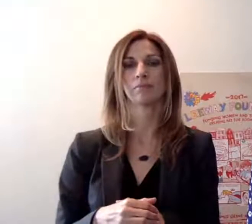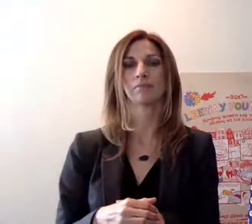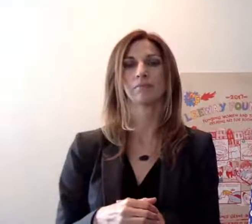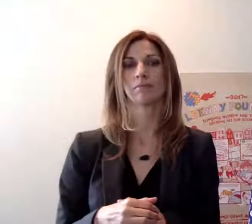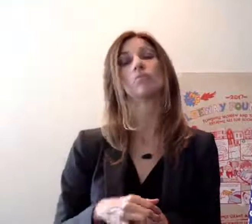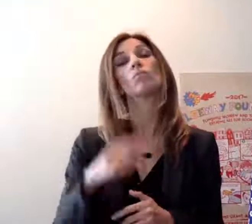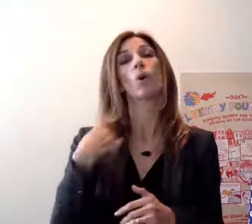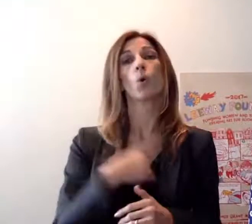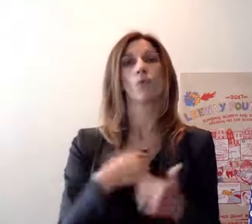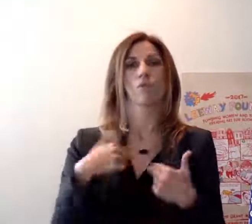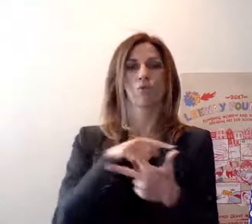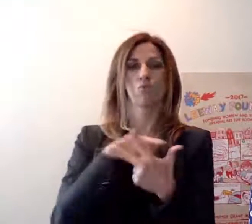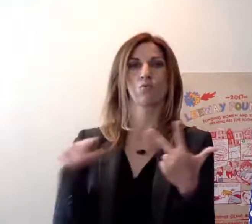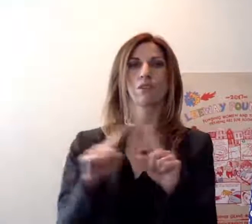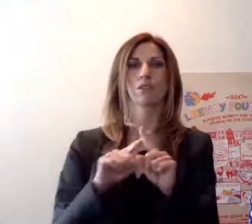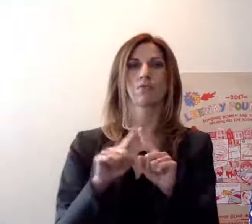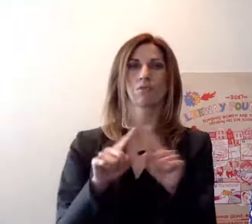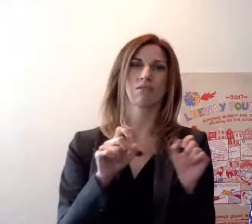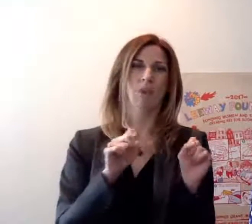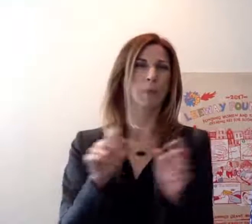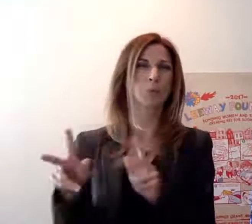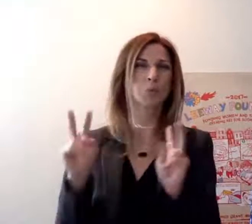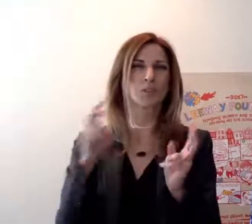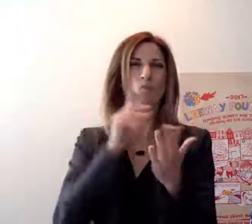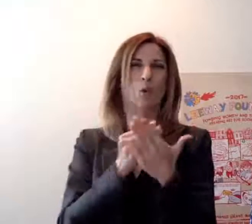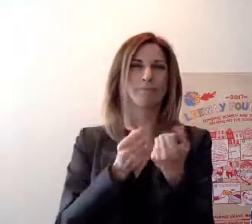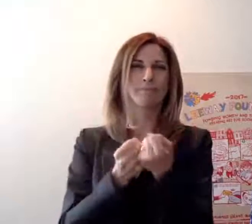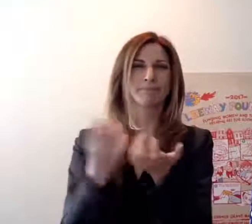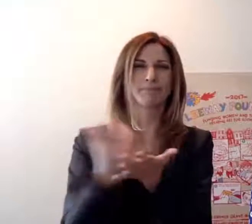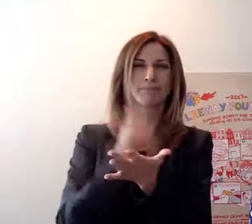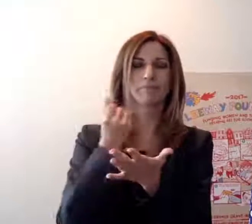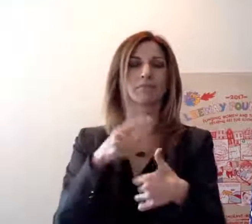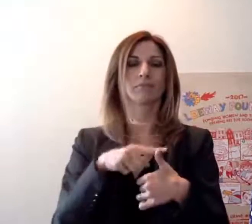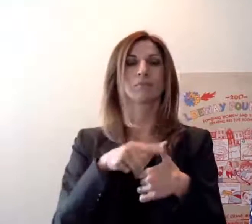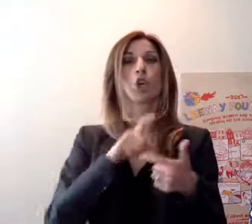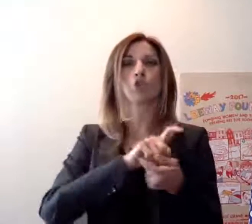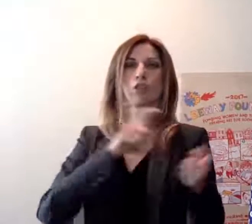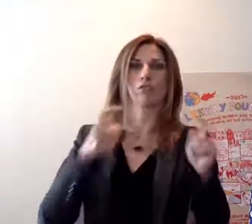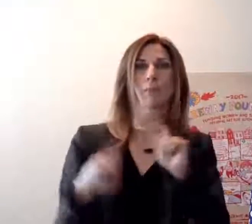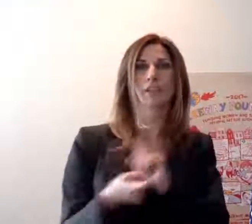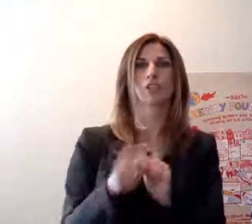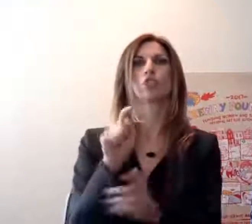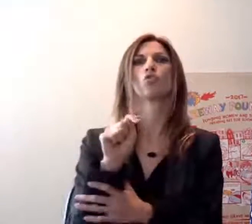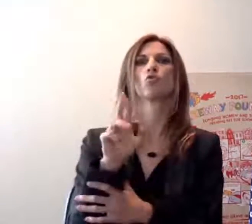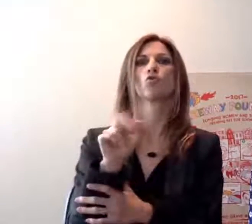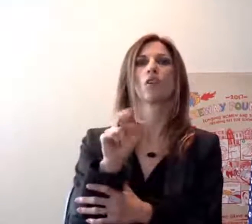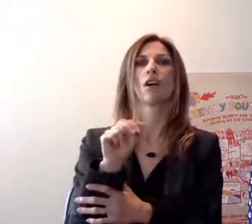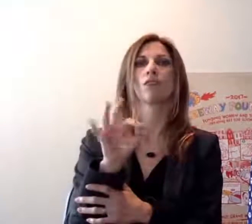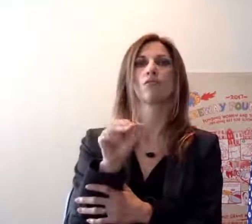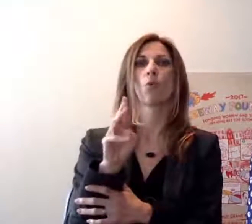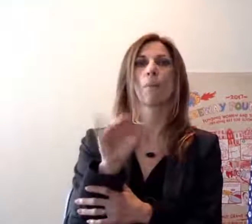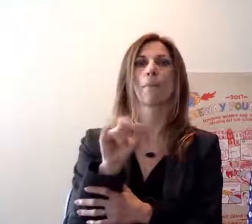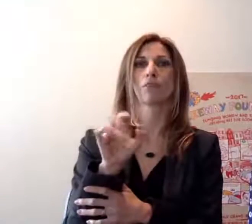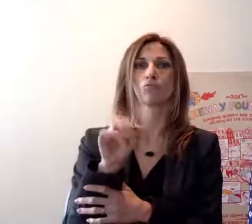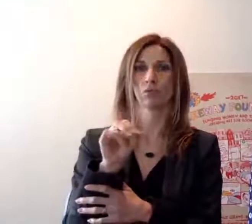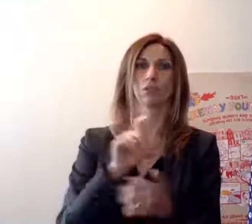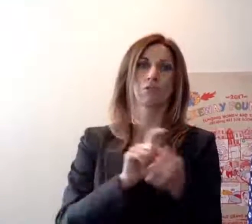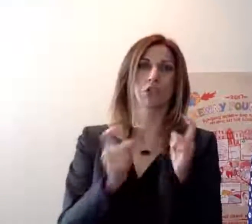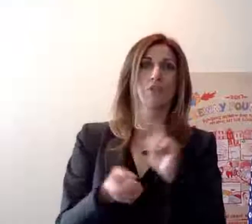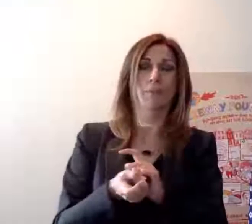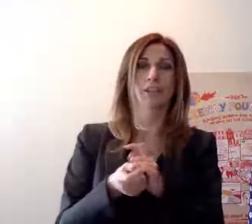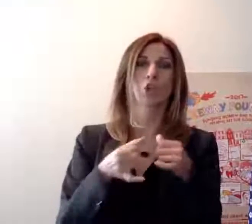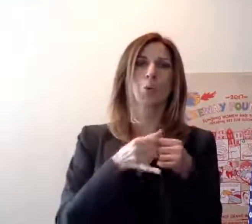are three different funding opportunities that we offer here. One is called the Transformation Award, which I just mentioned. This is an